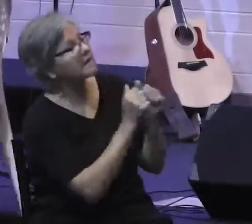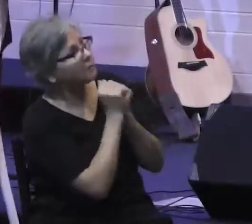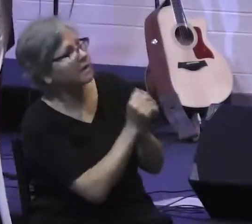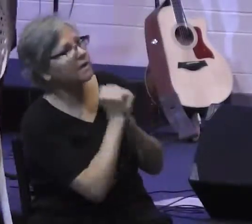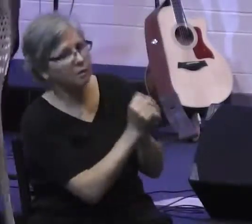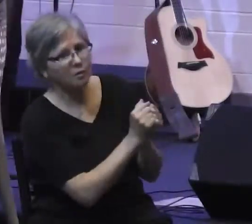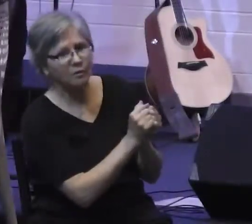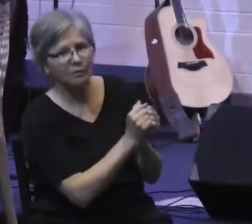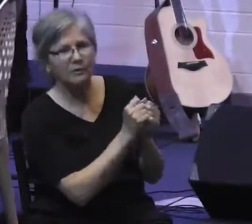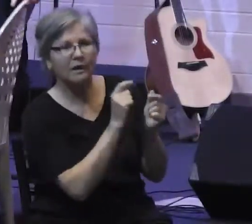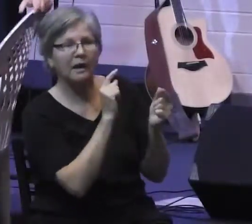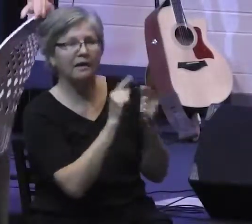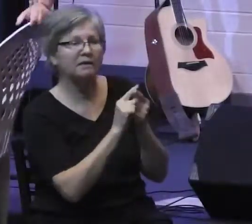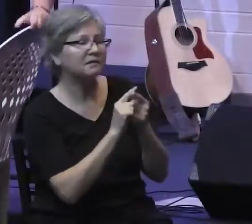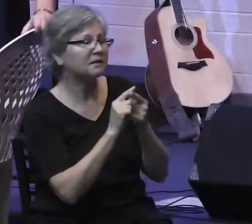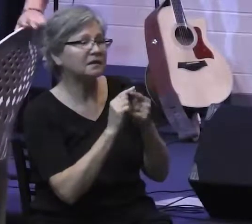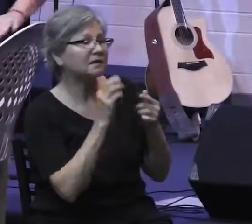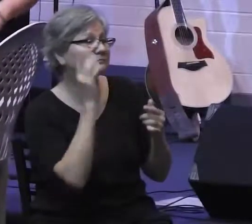culmination.